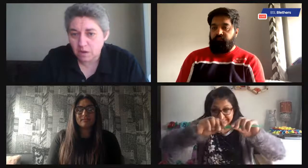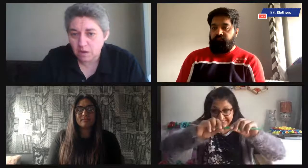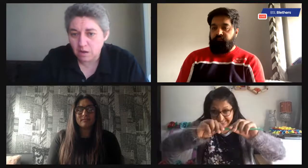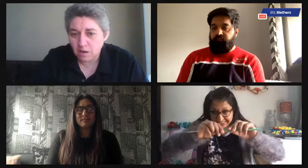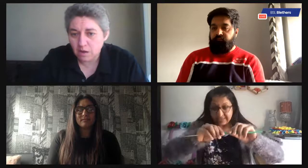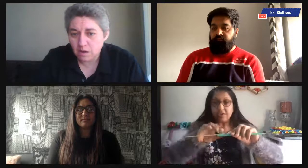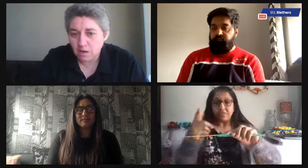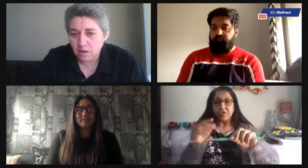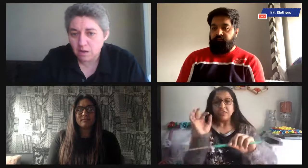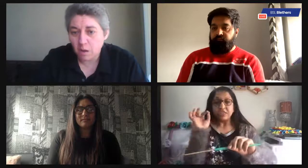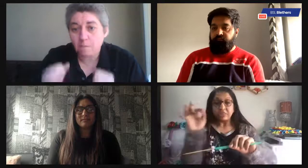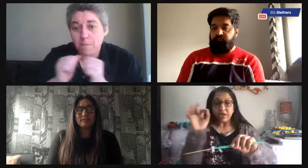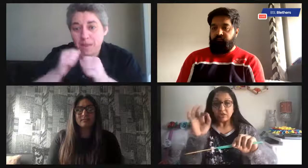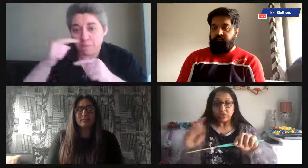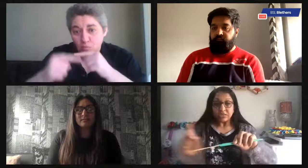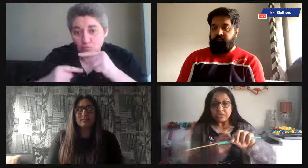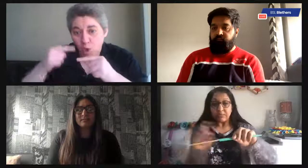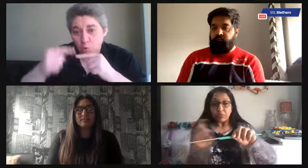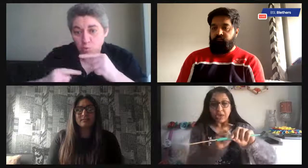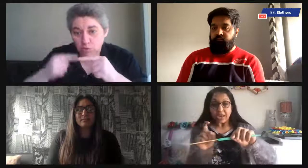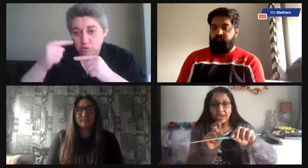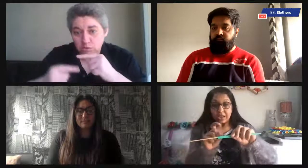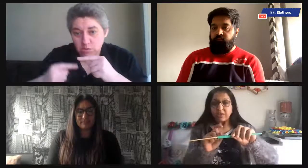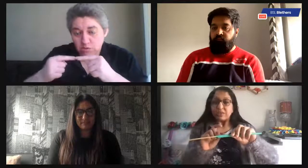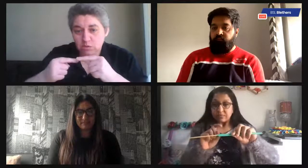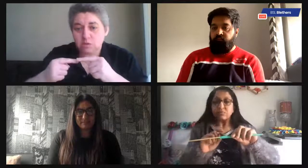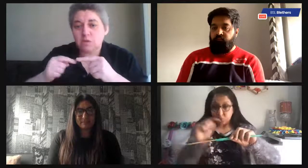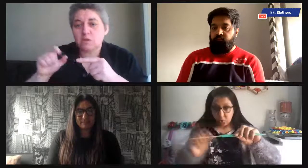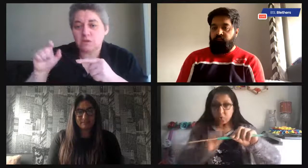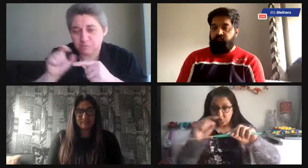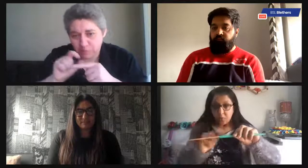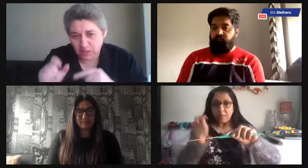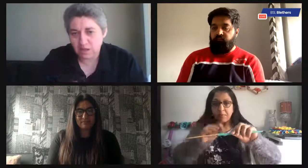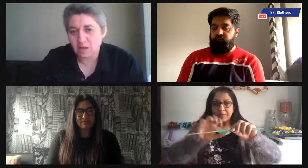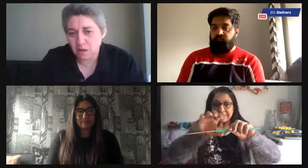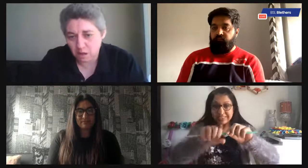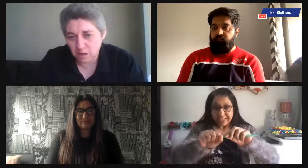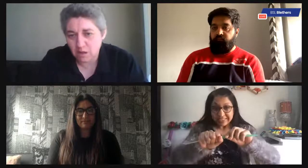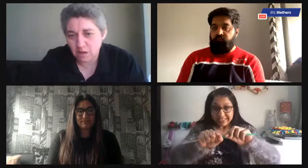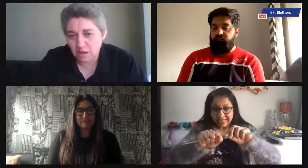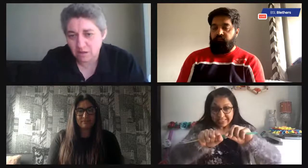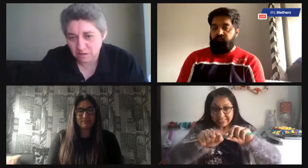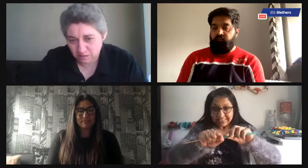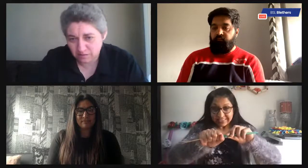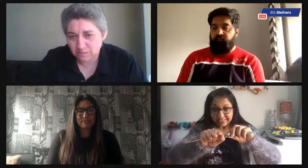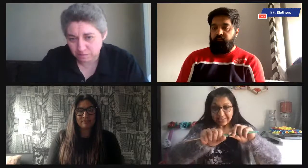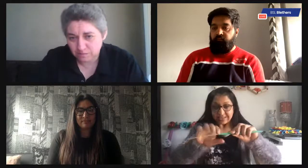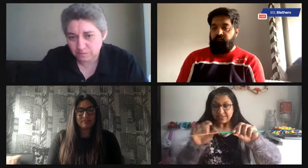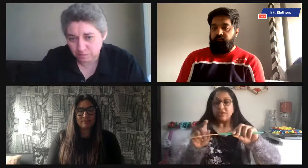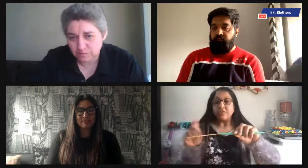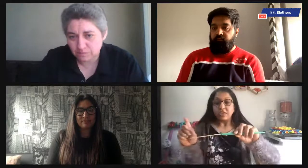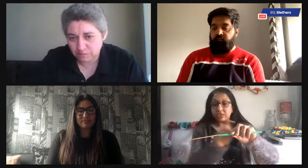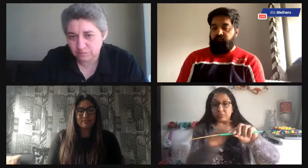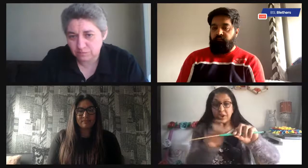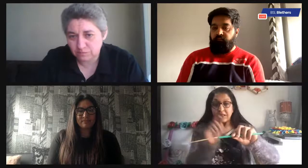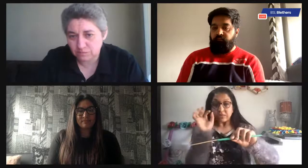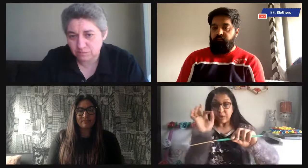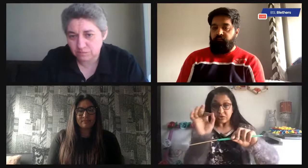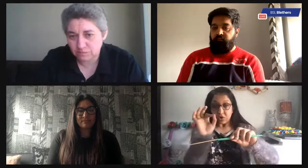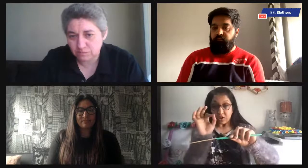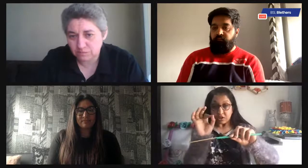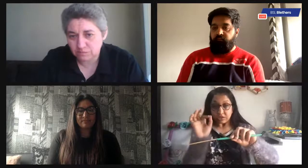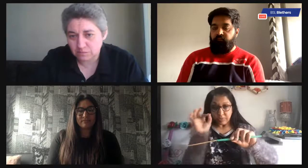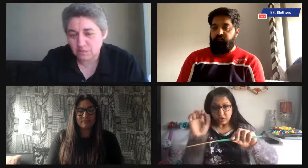the paper really tight around the stick, and you've got a special spray, and then it adheres